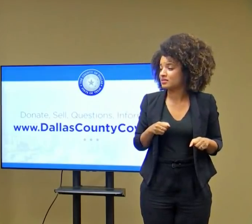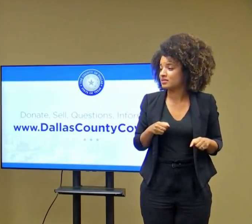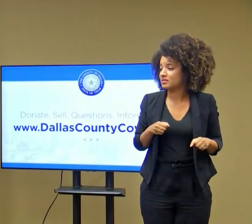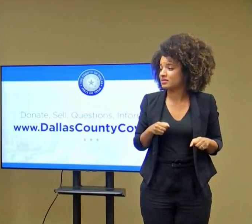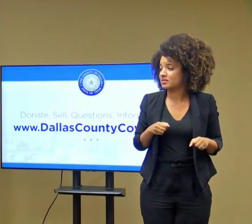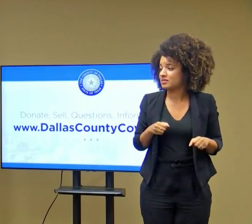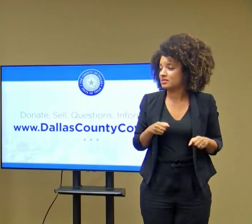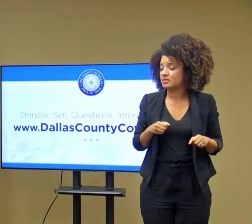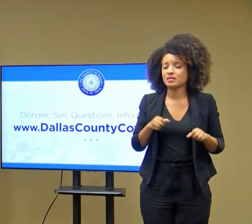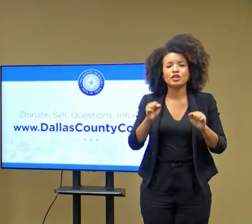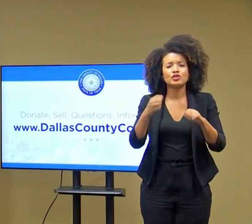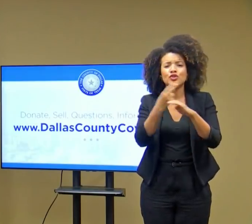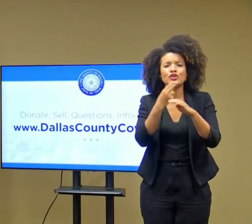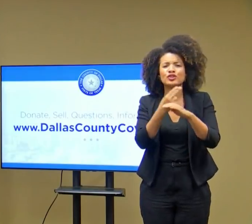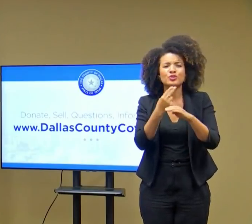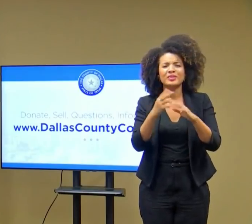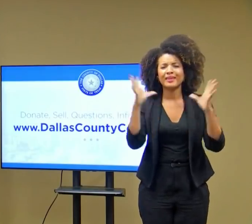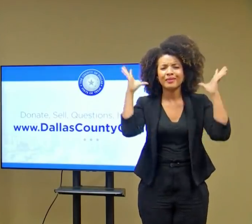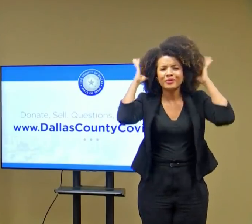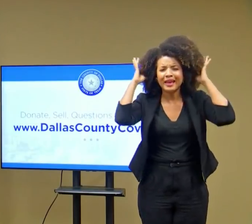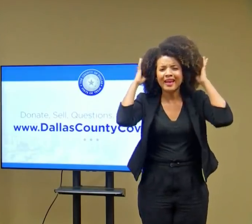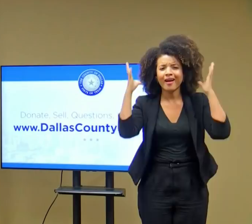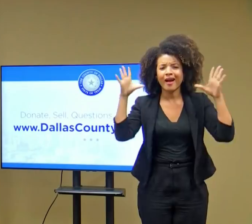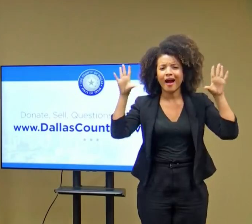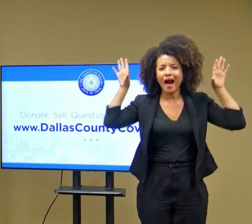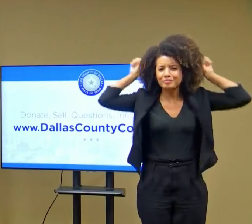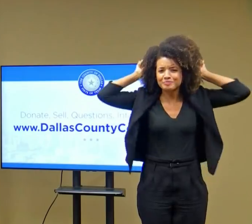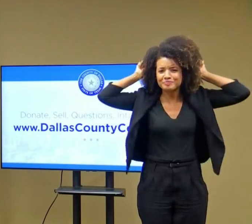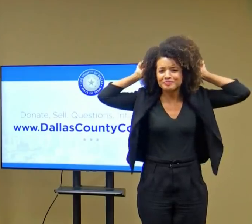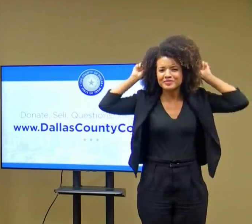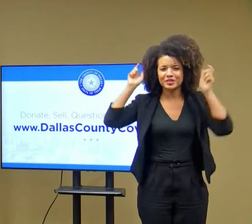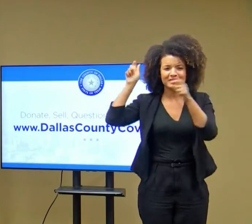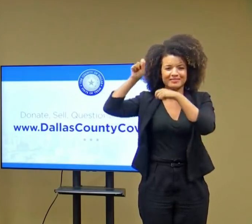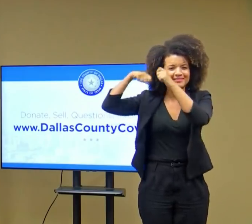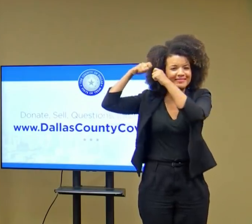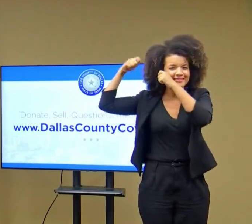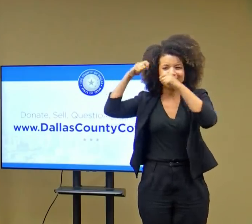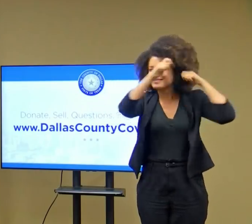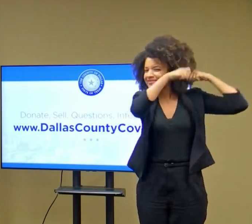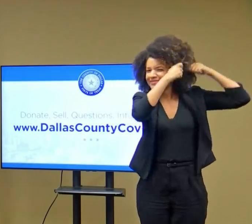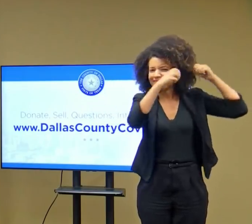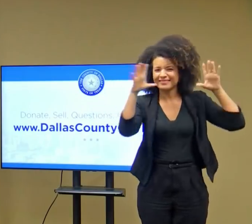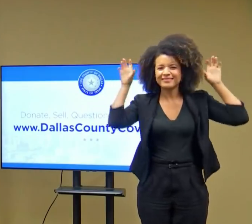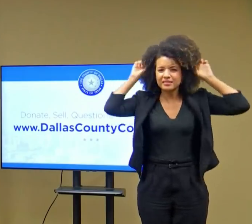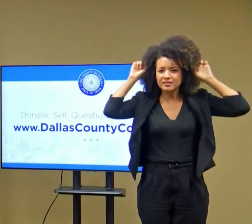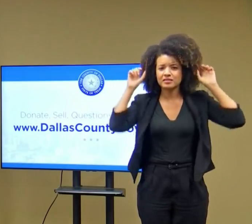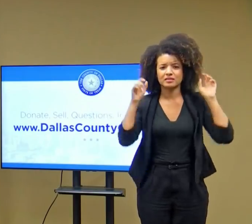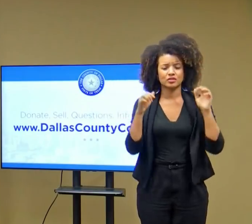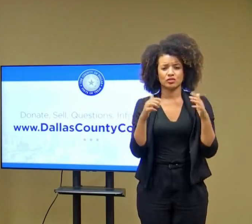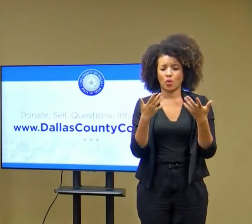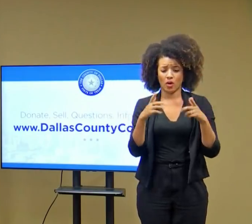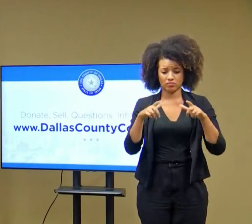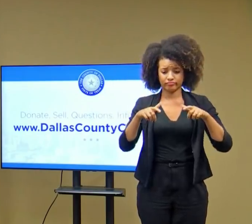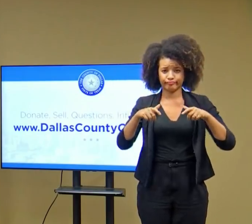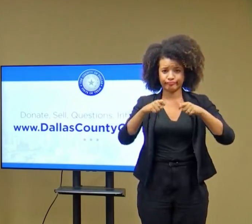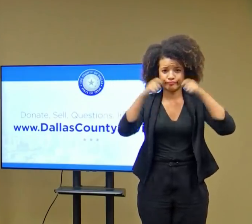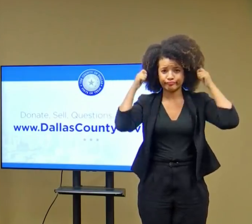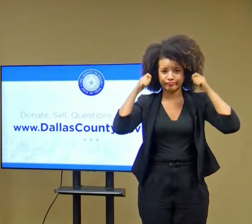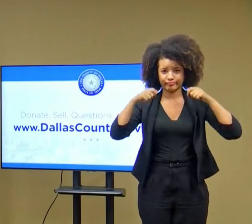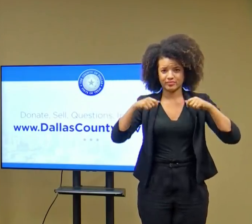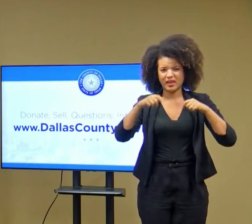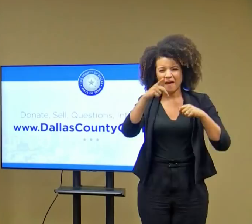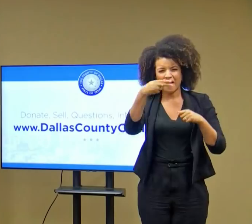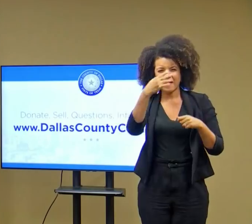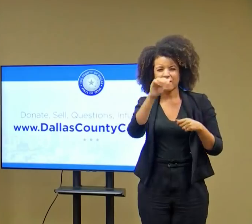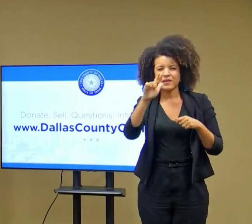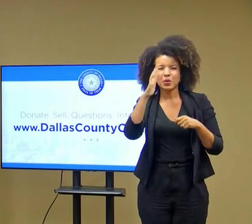hair, what do you call them, those things that you put your ponytail in. And so you just take a cloth like this, you fold it over. Phil will show